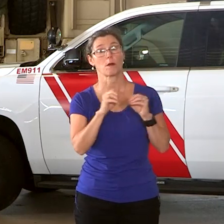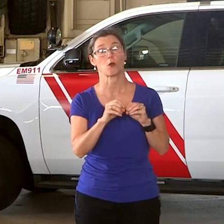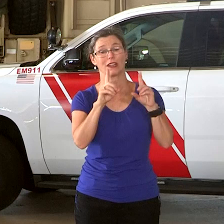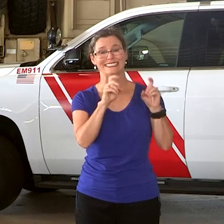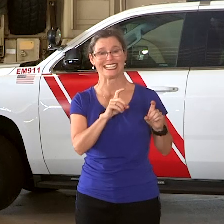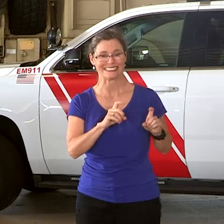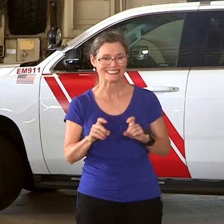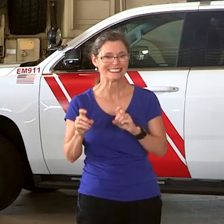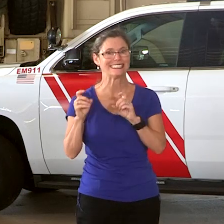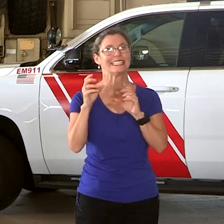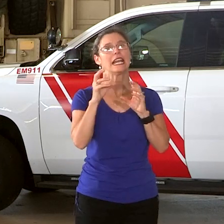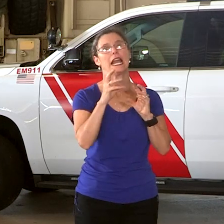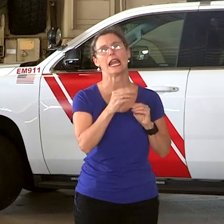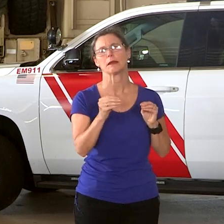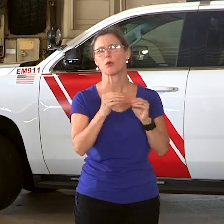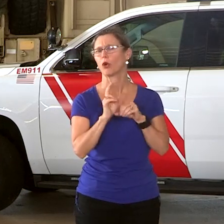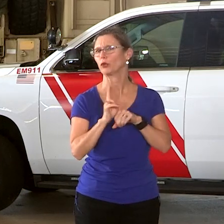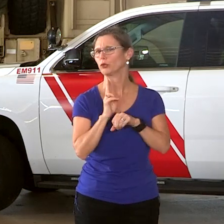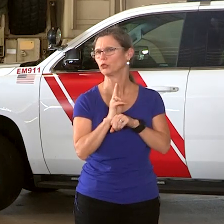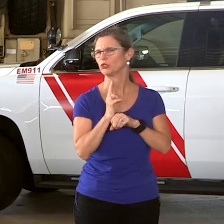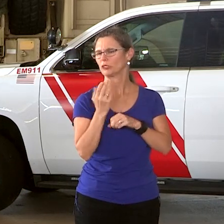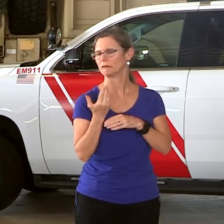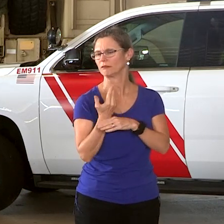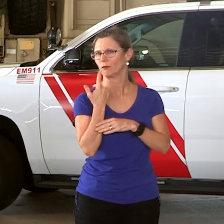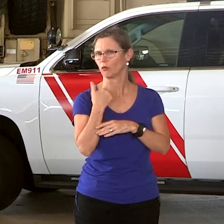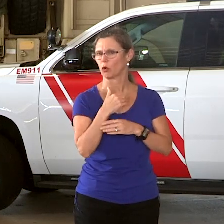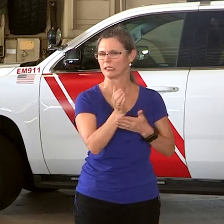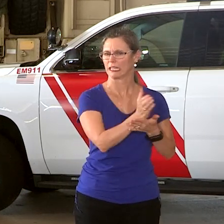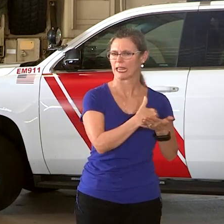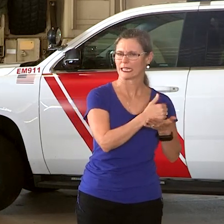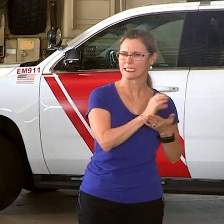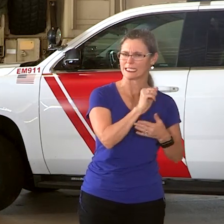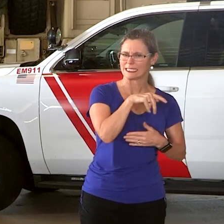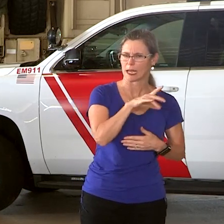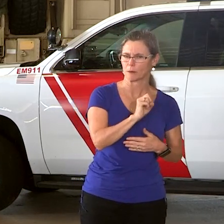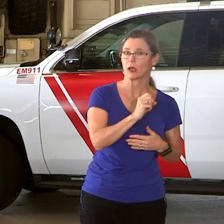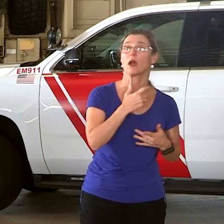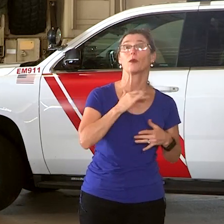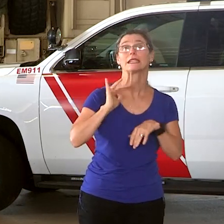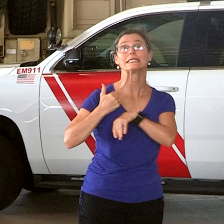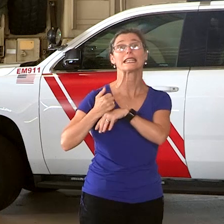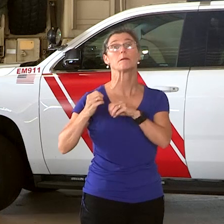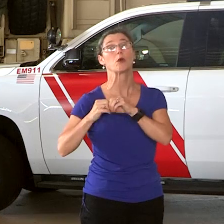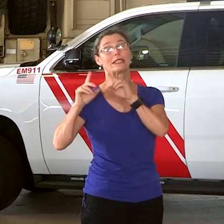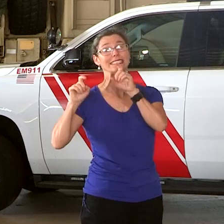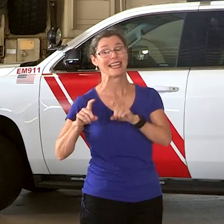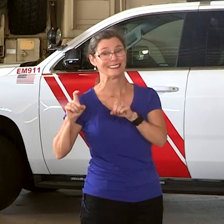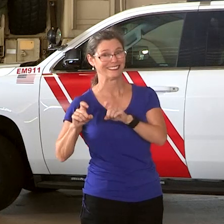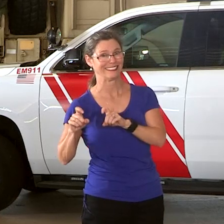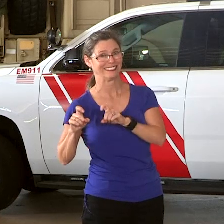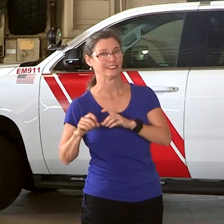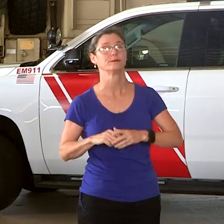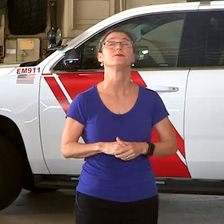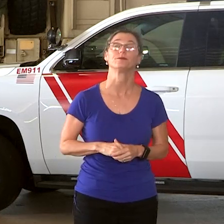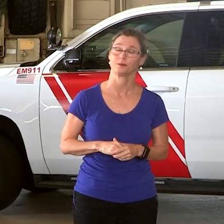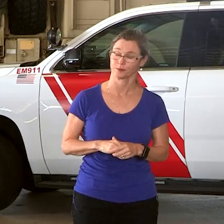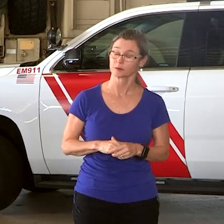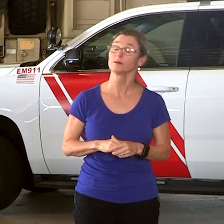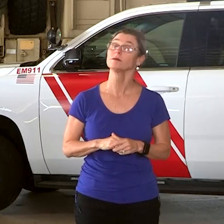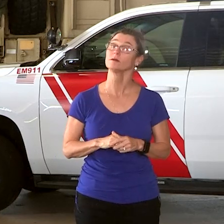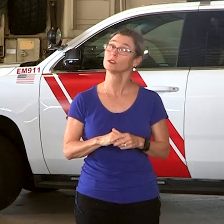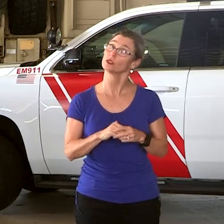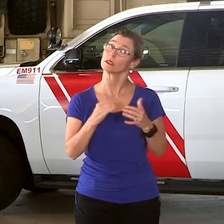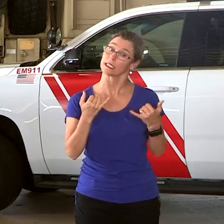reagents have improved and increased, then there are more testing sites that are coming online. And so we